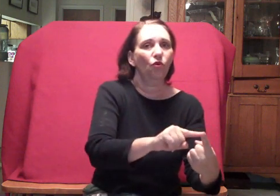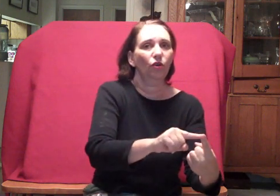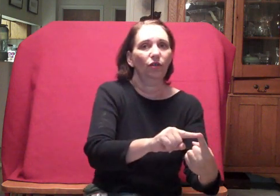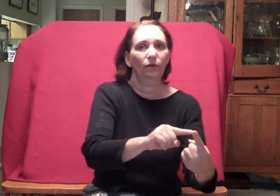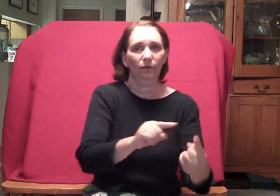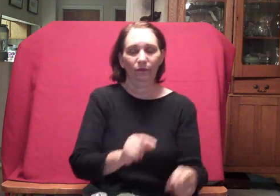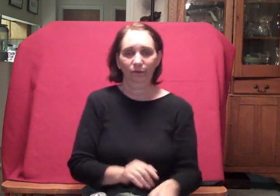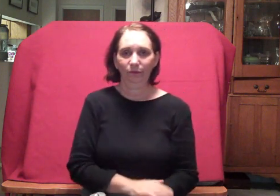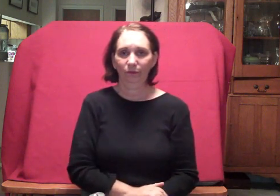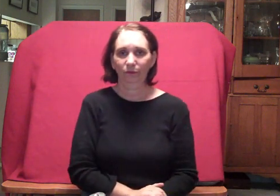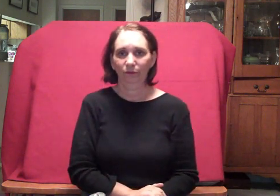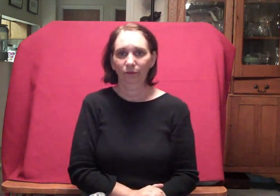toward.